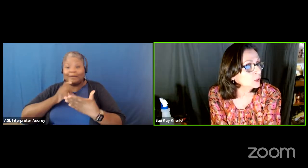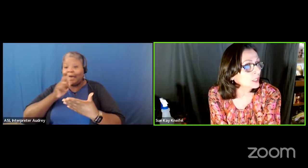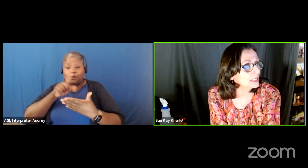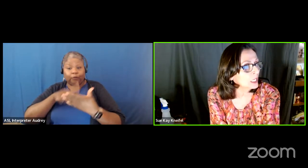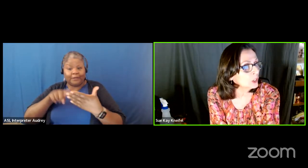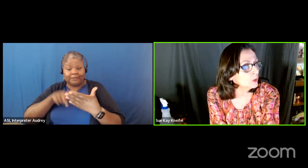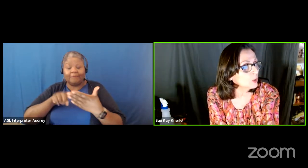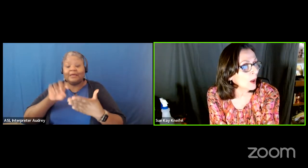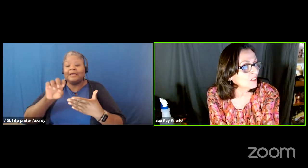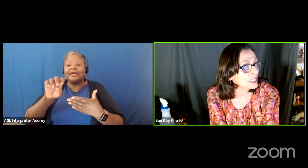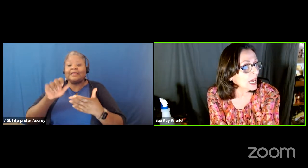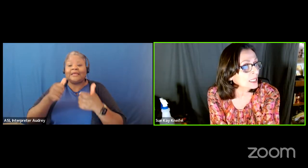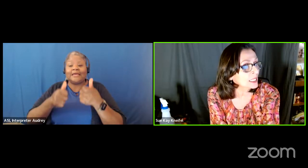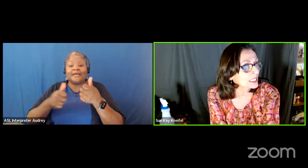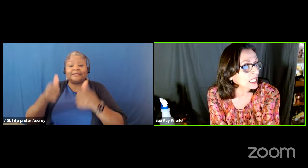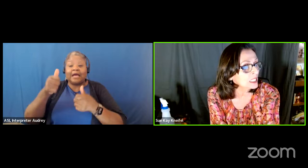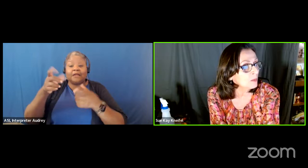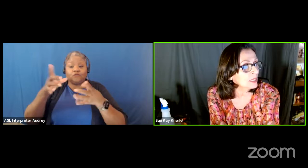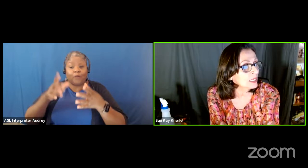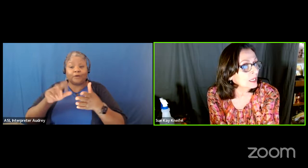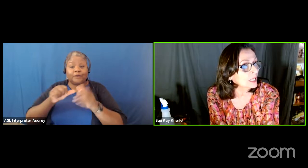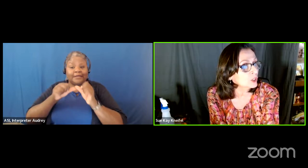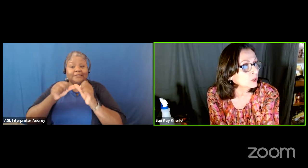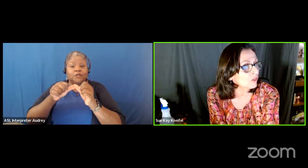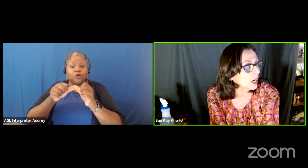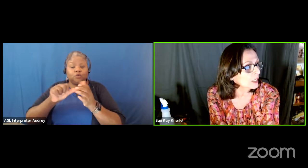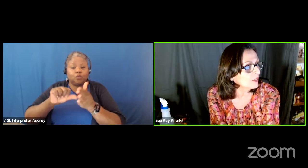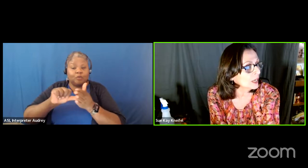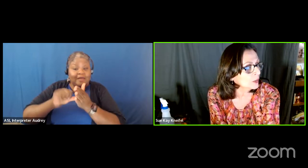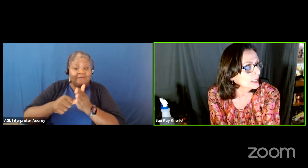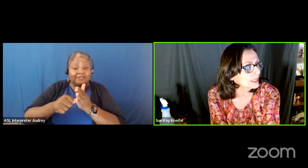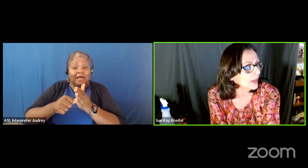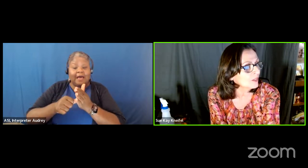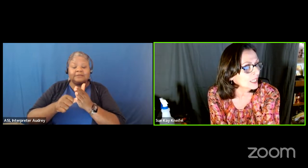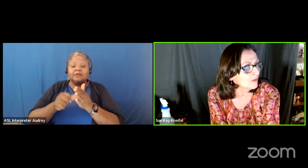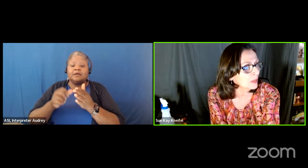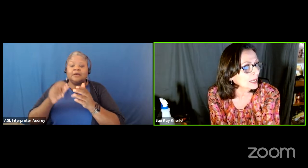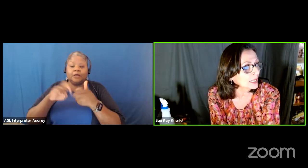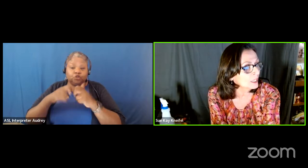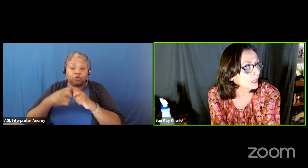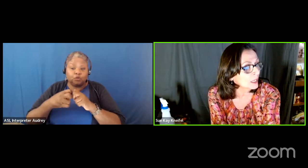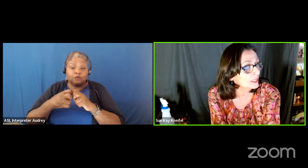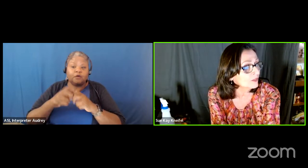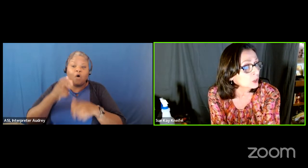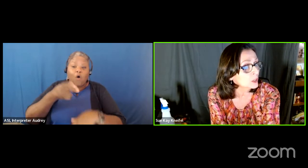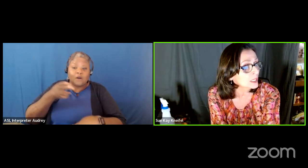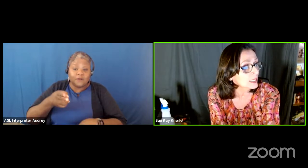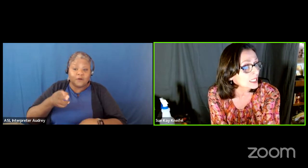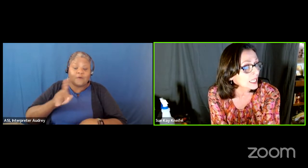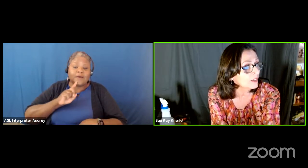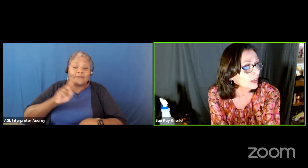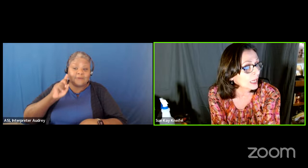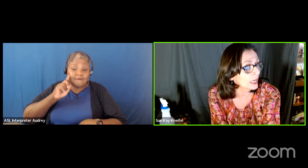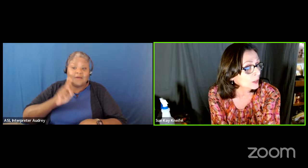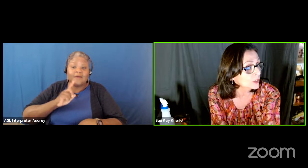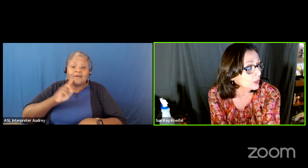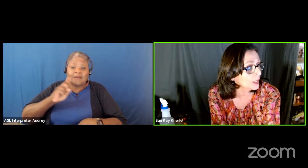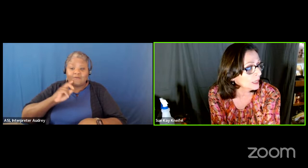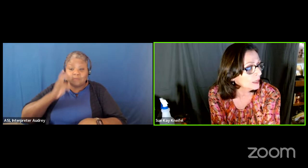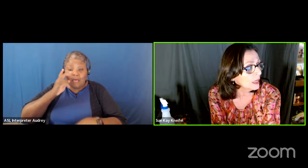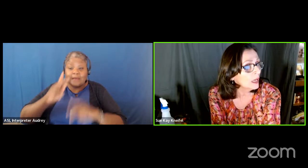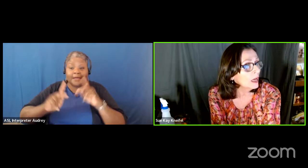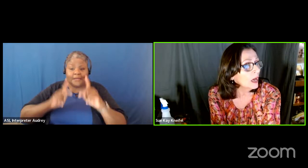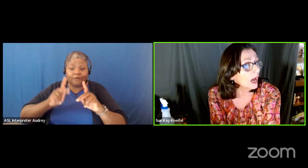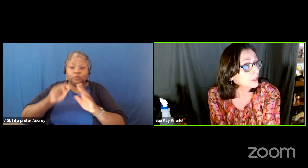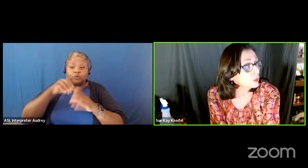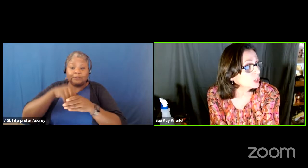executive director continues to emphasize accessibility issues for hard of hearing, deaf, and deafblind individuals in the state of